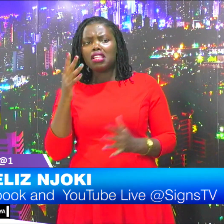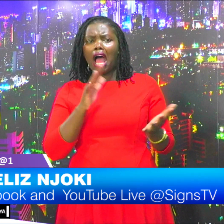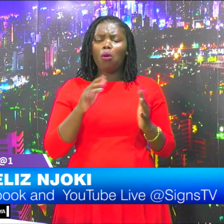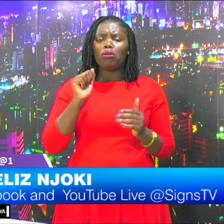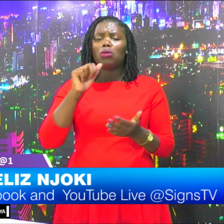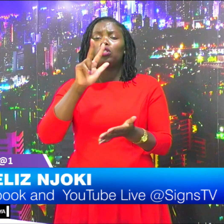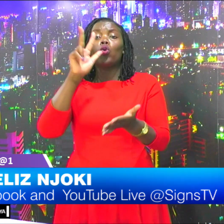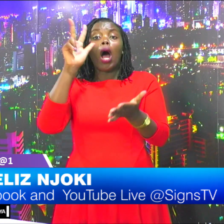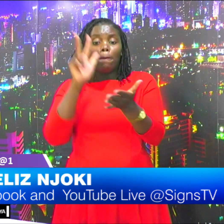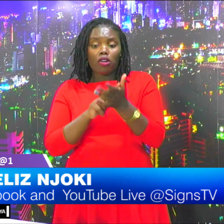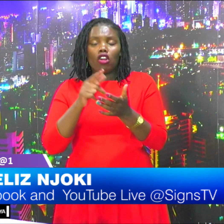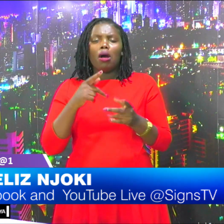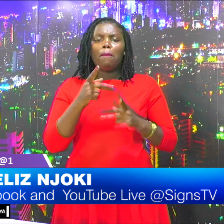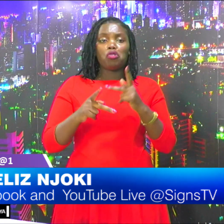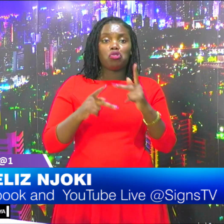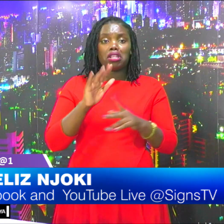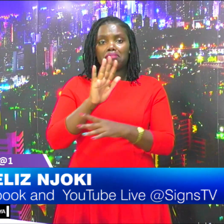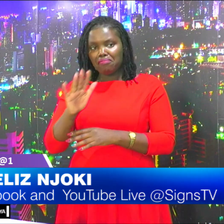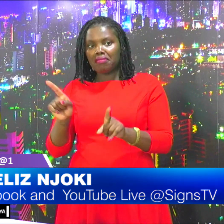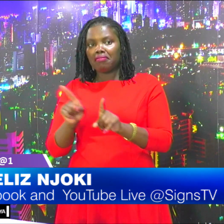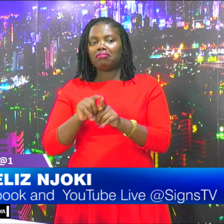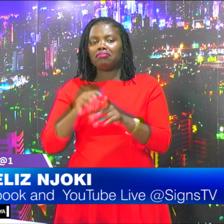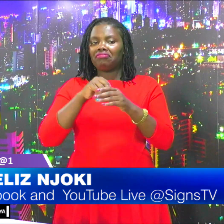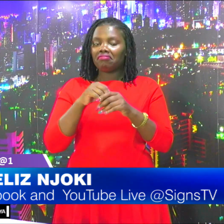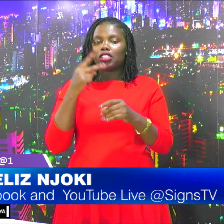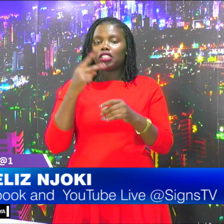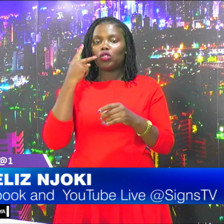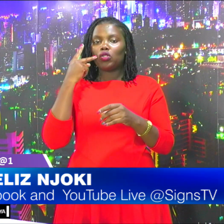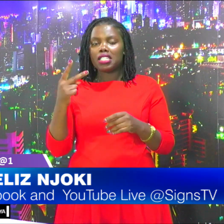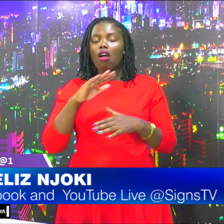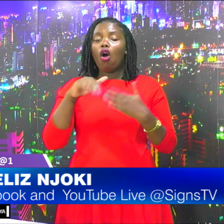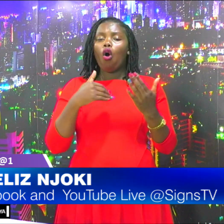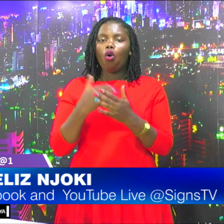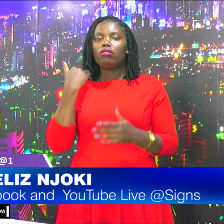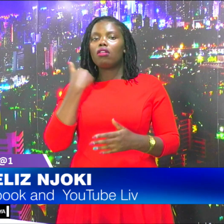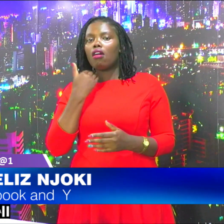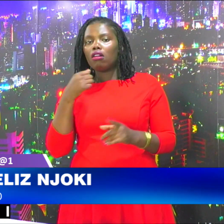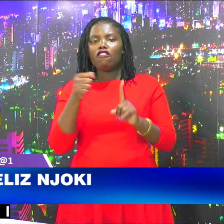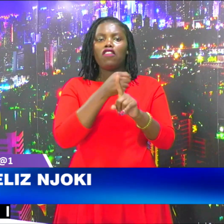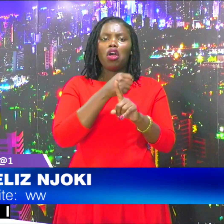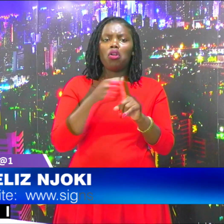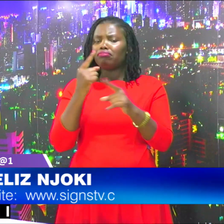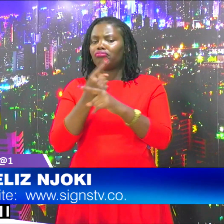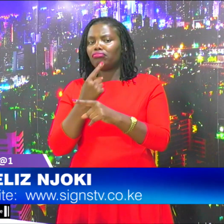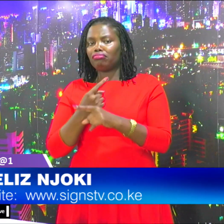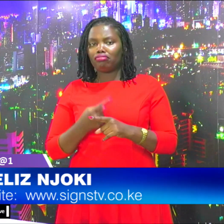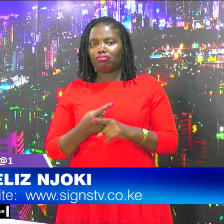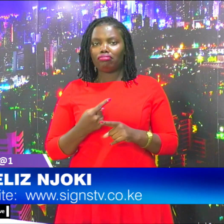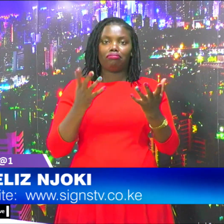security forces are protected. The United Nations Security Council on Monday last